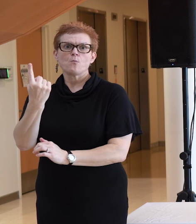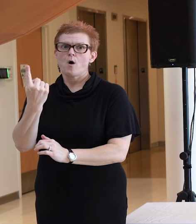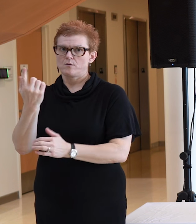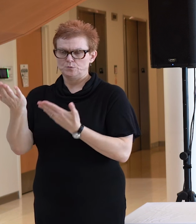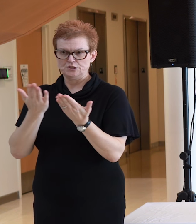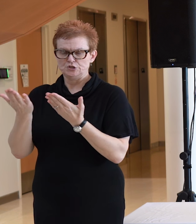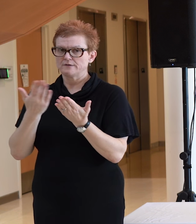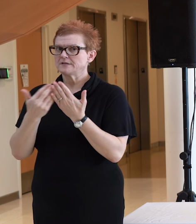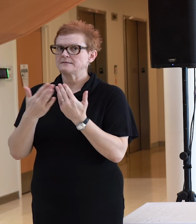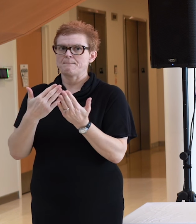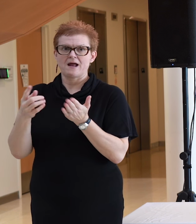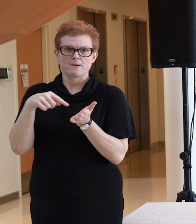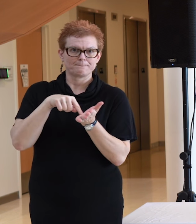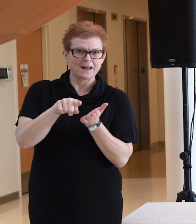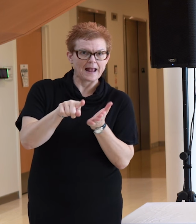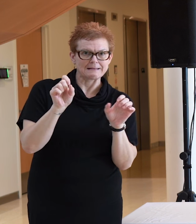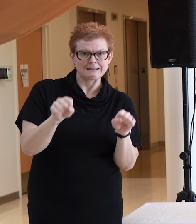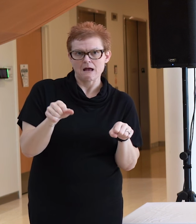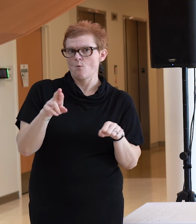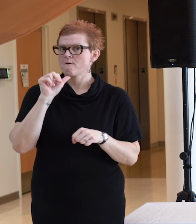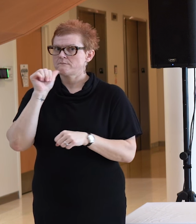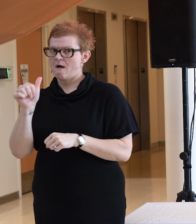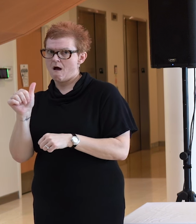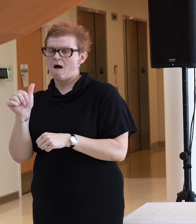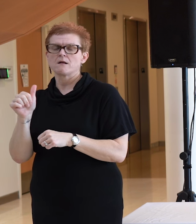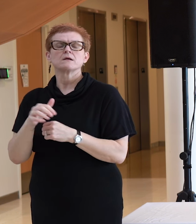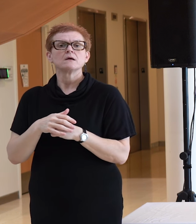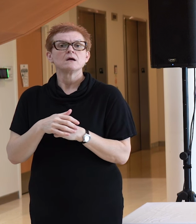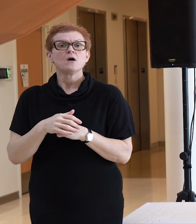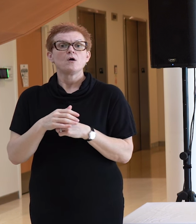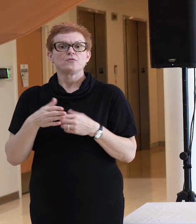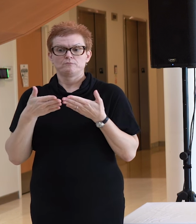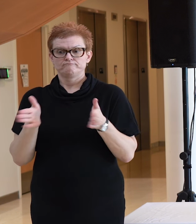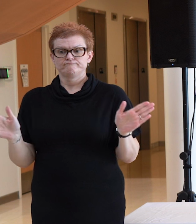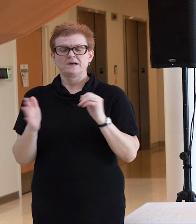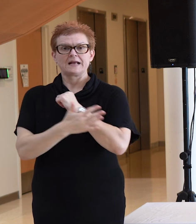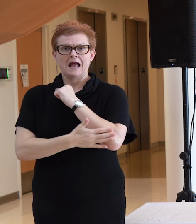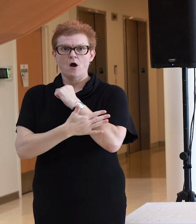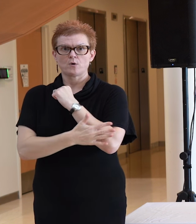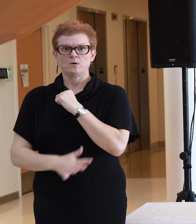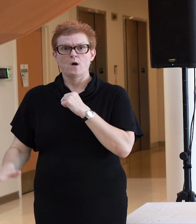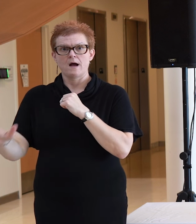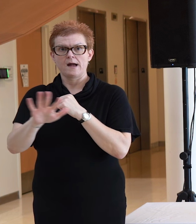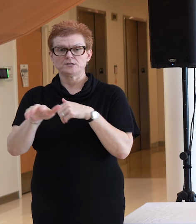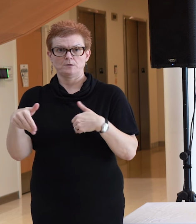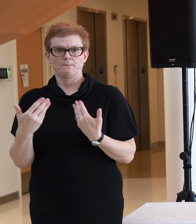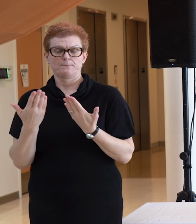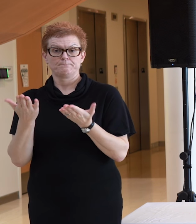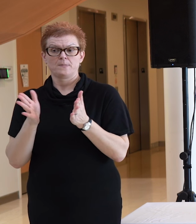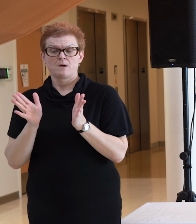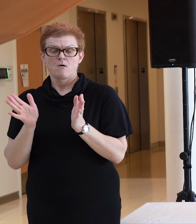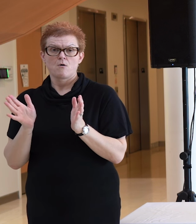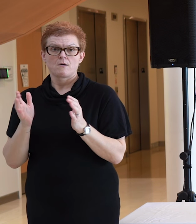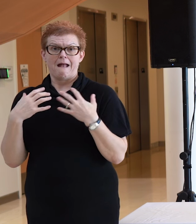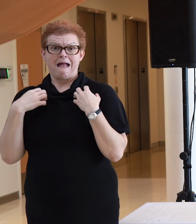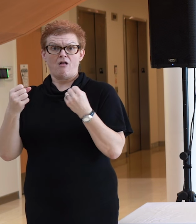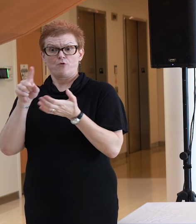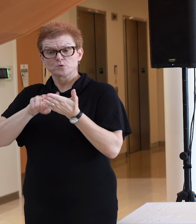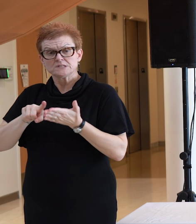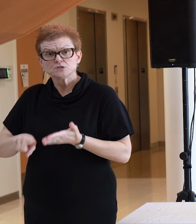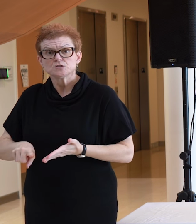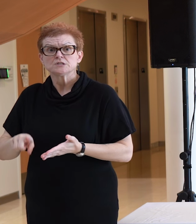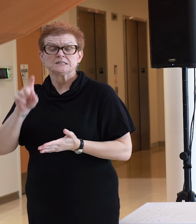and access affordable health care. Our services are countywide and include providing health promotion and research, clinical services,